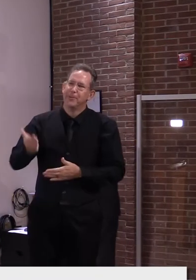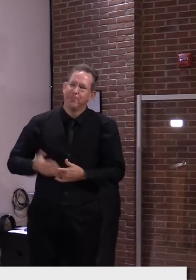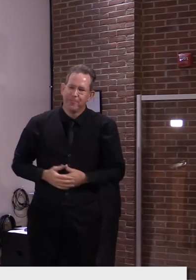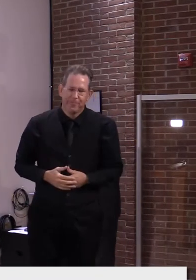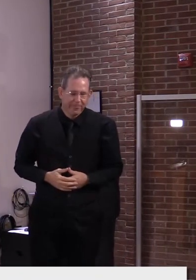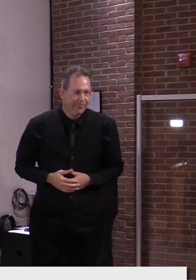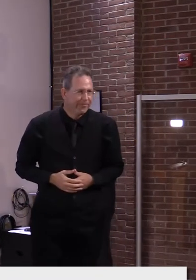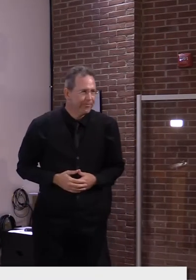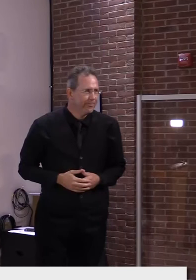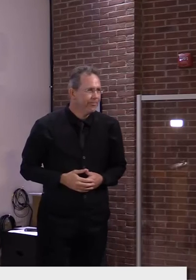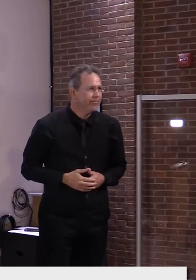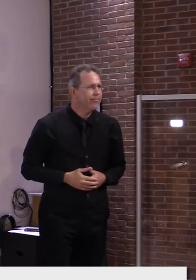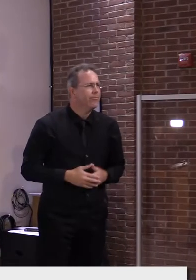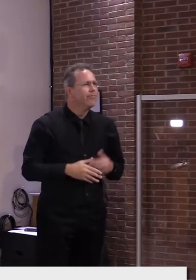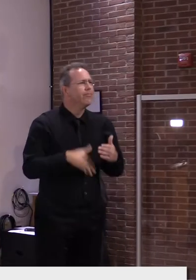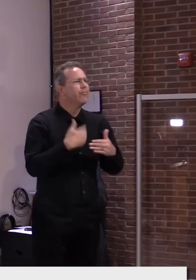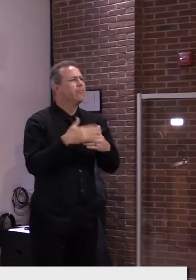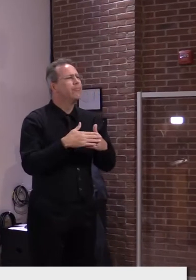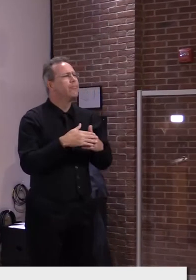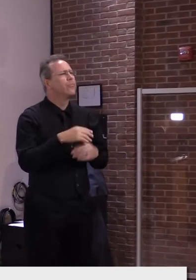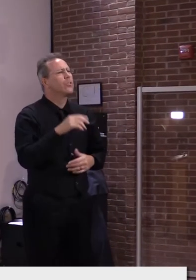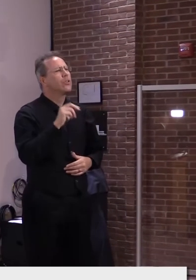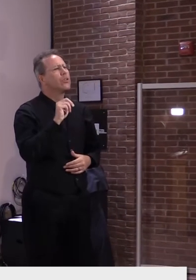Ed Barber, Newport Daily Express.